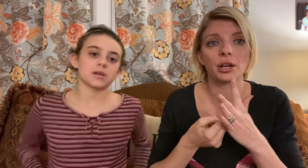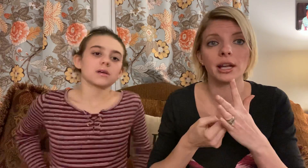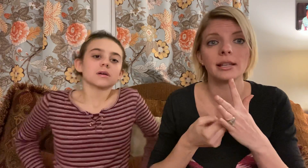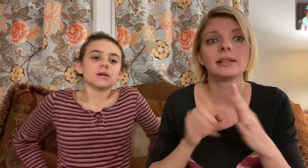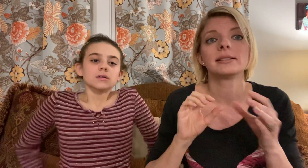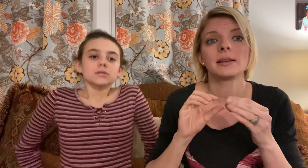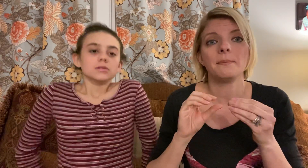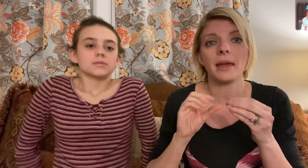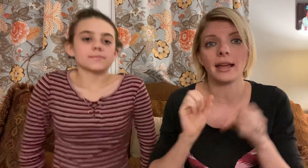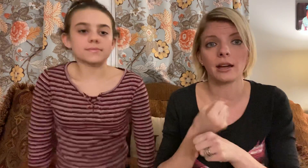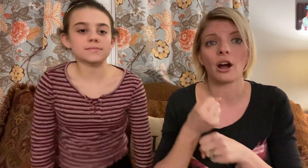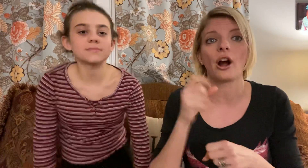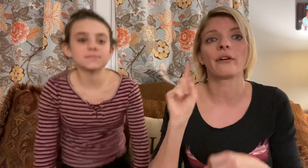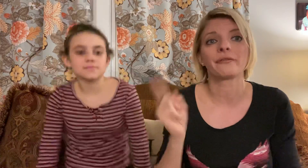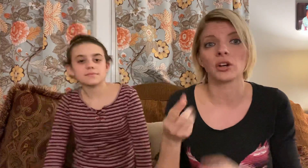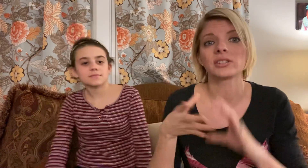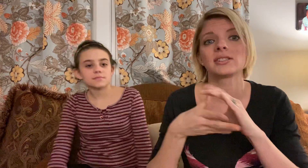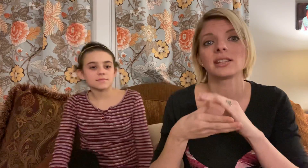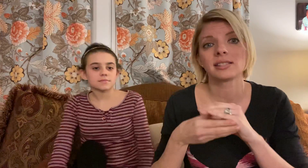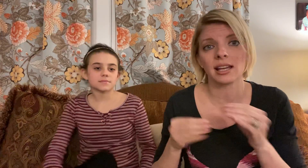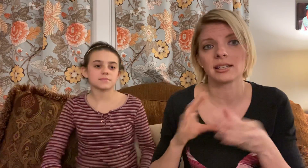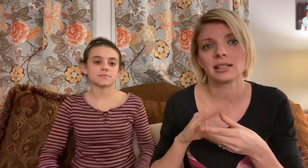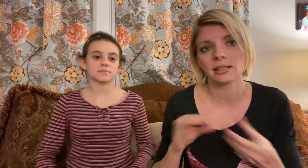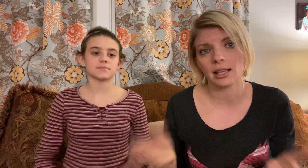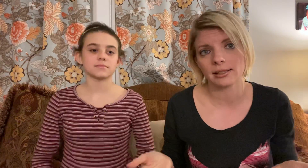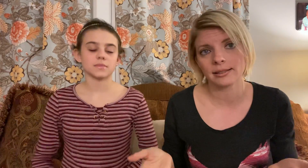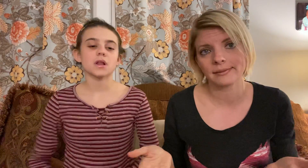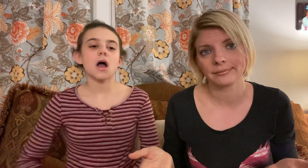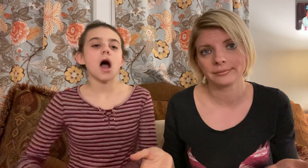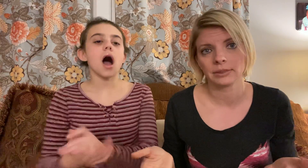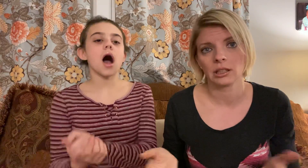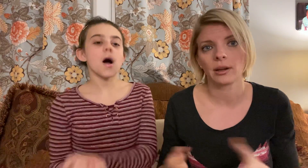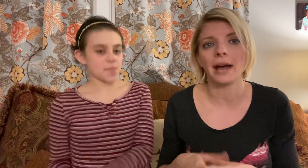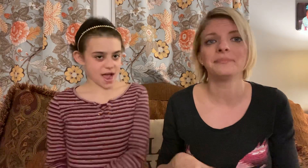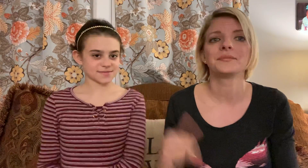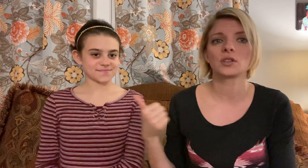started to make our first sentences. Okay, so